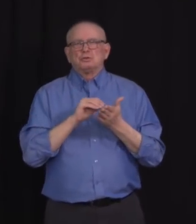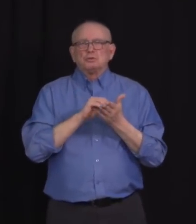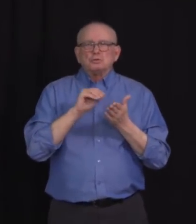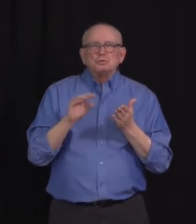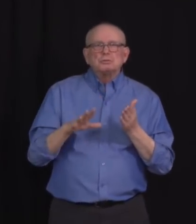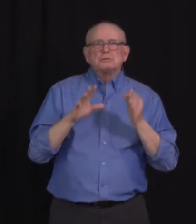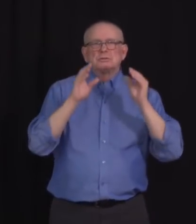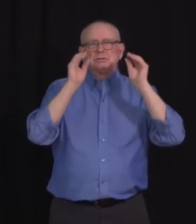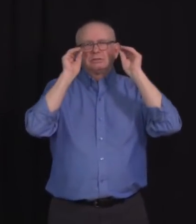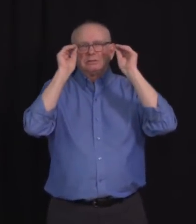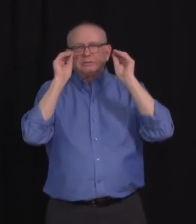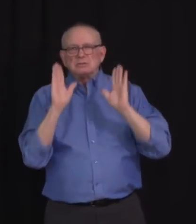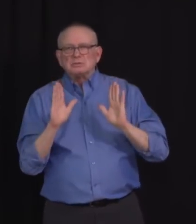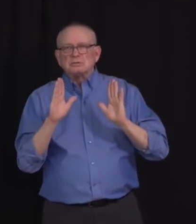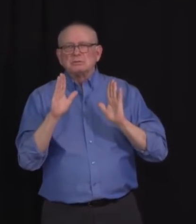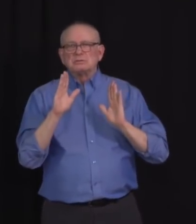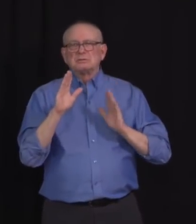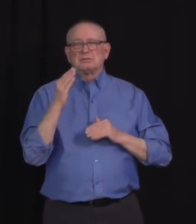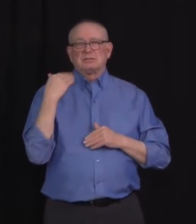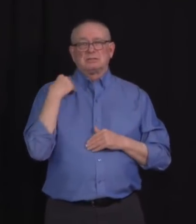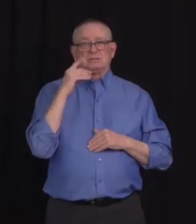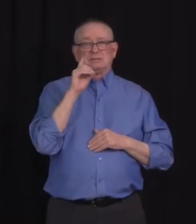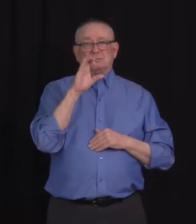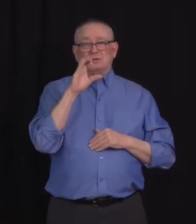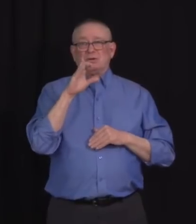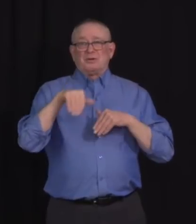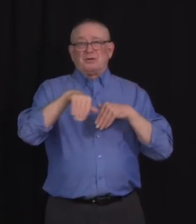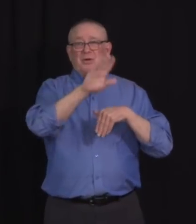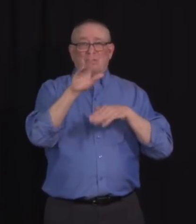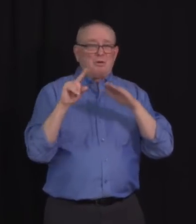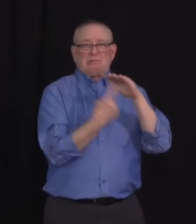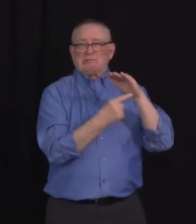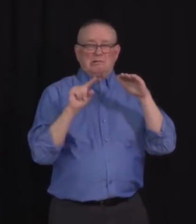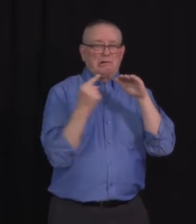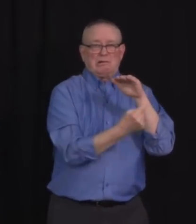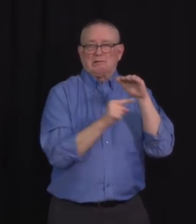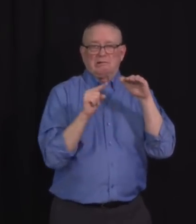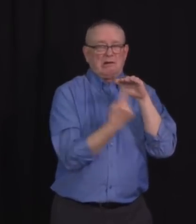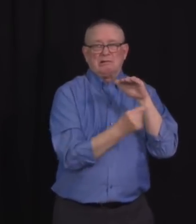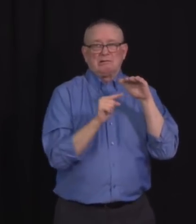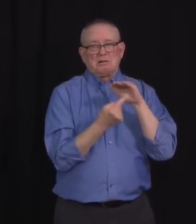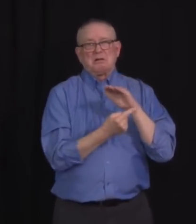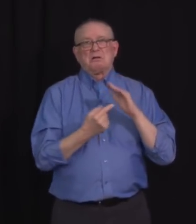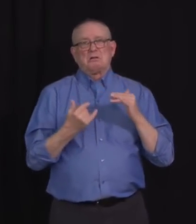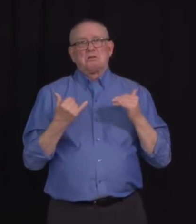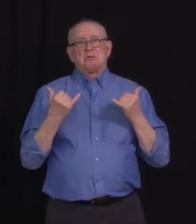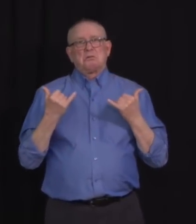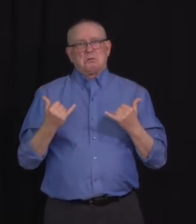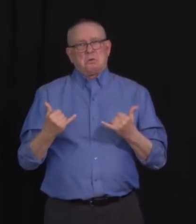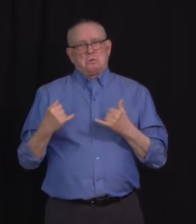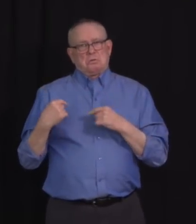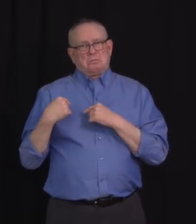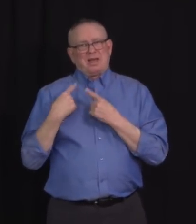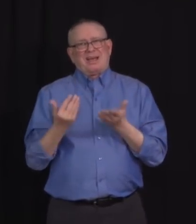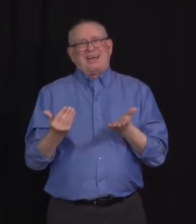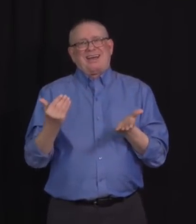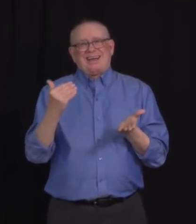on quarantine or isolation. And so again, what I would say is the choices that we make